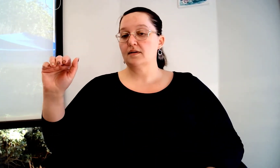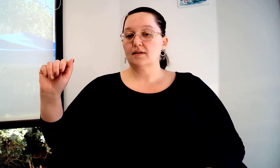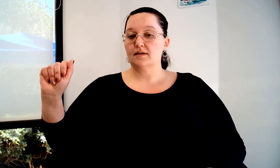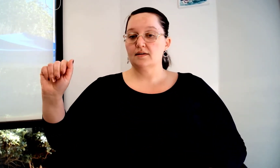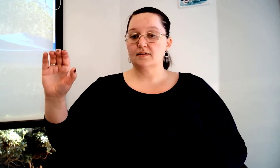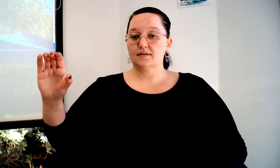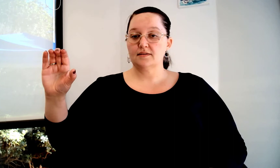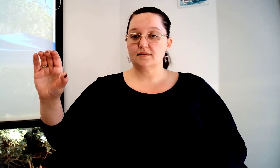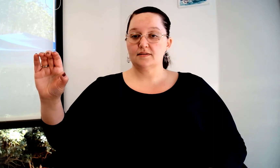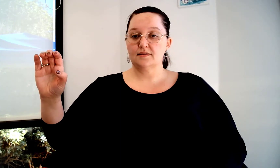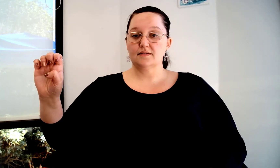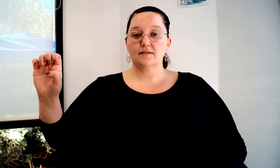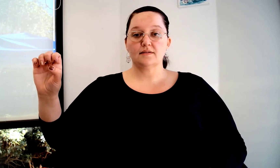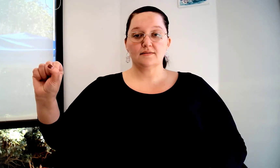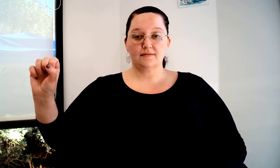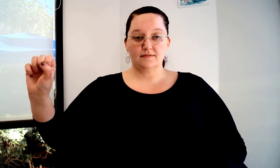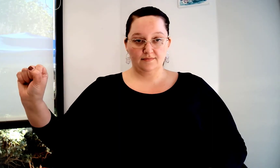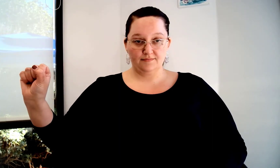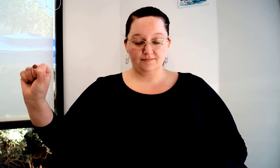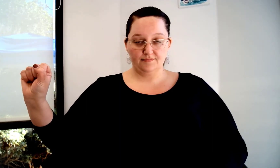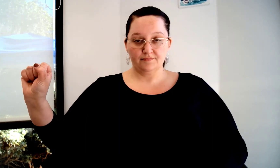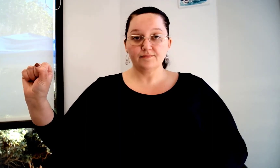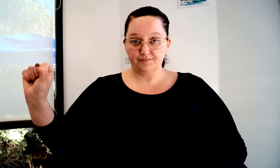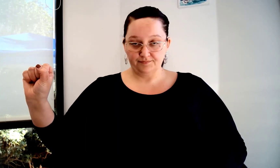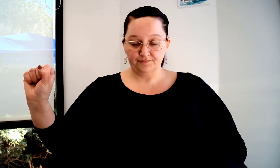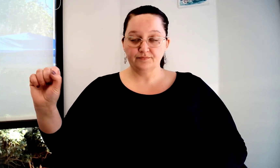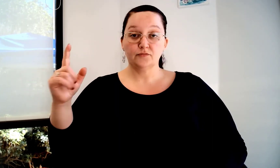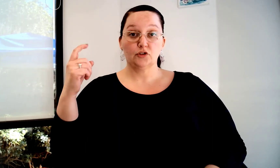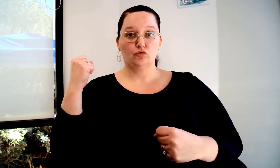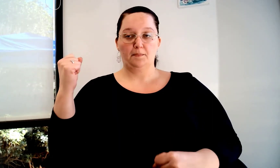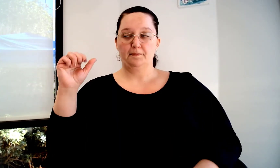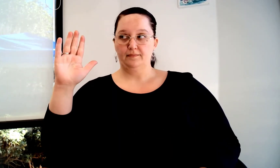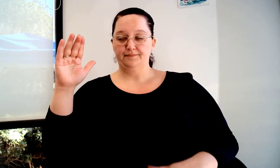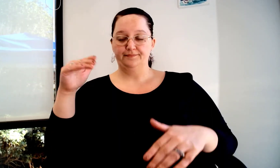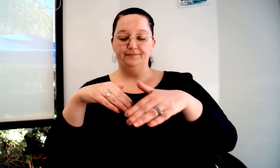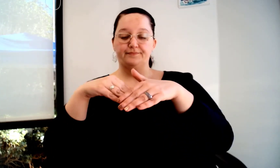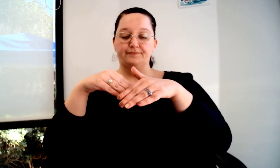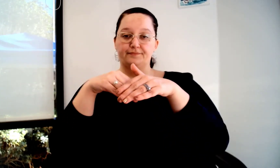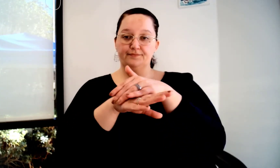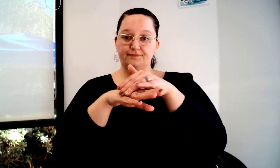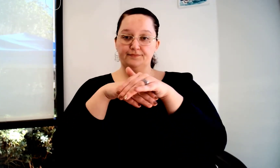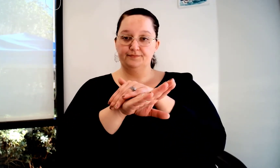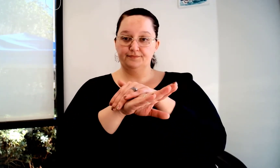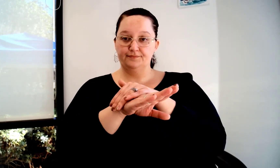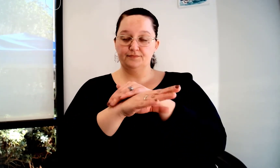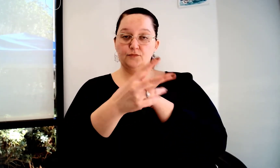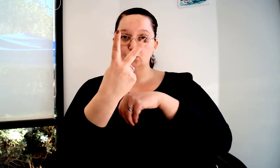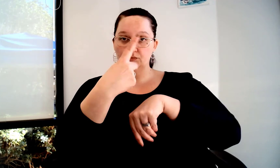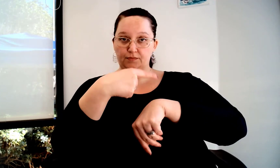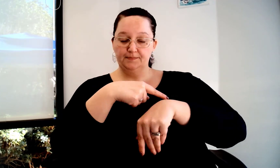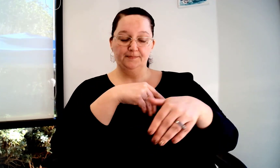This is the same sign for access and accessibility. You're going to do this